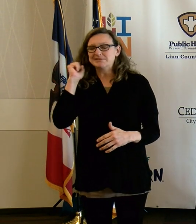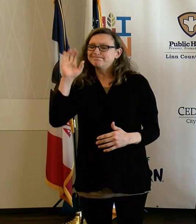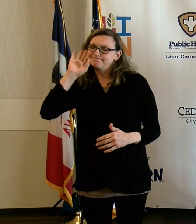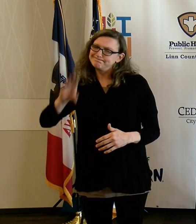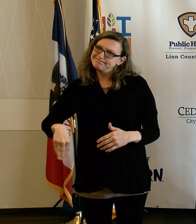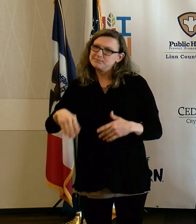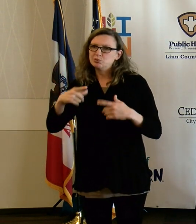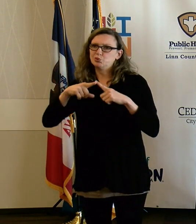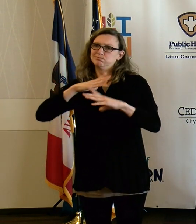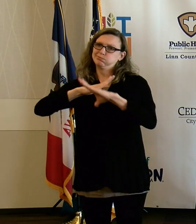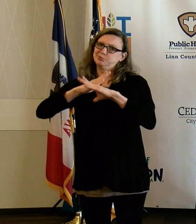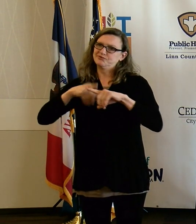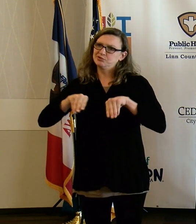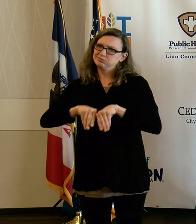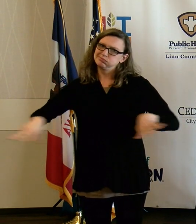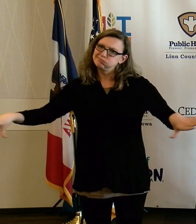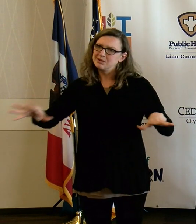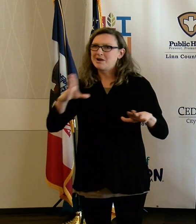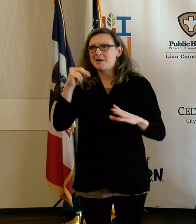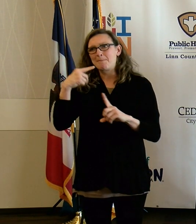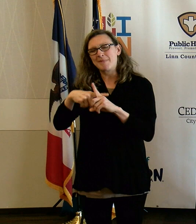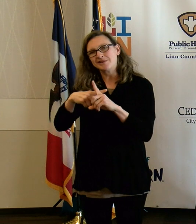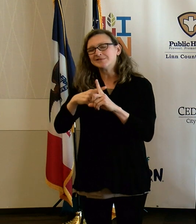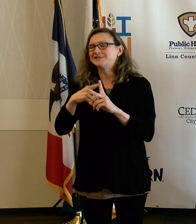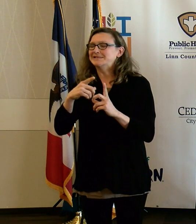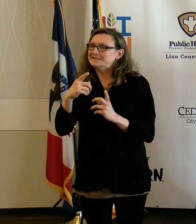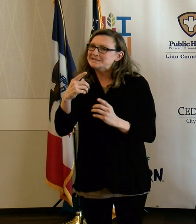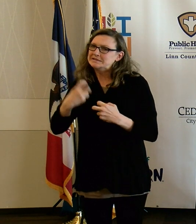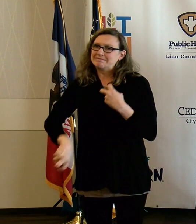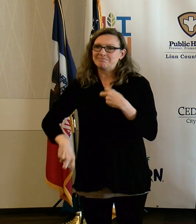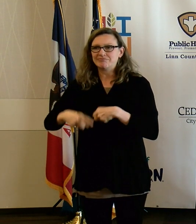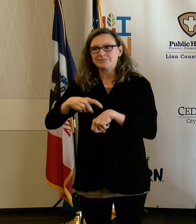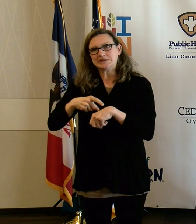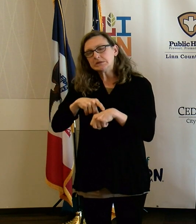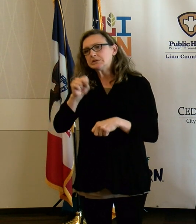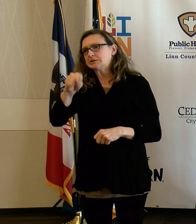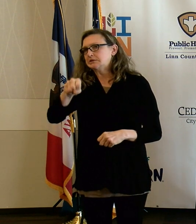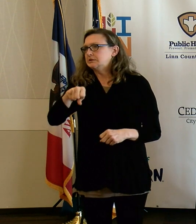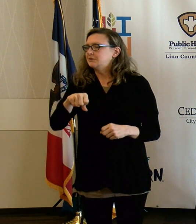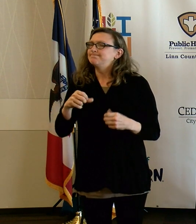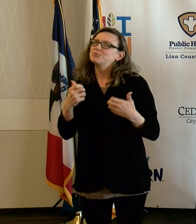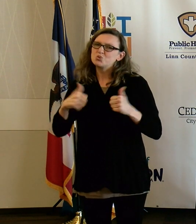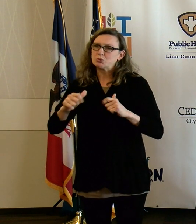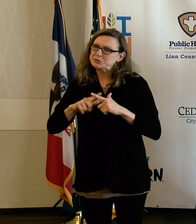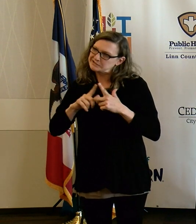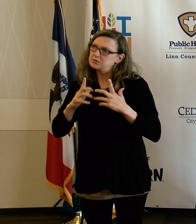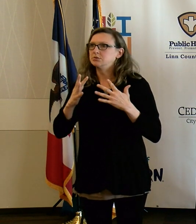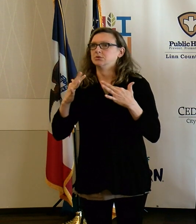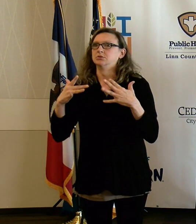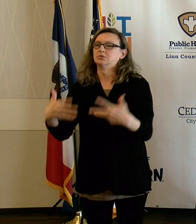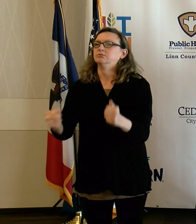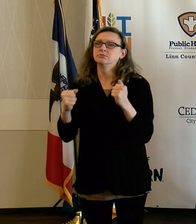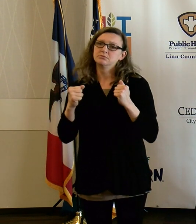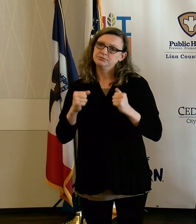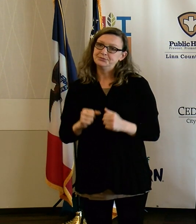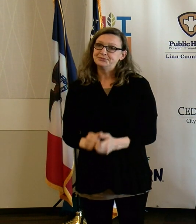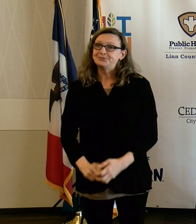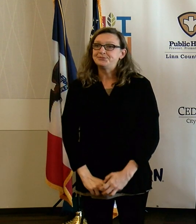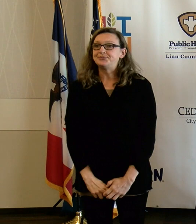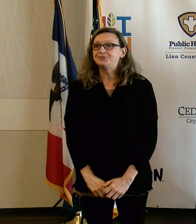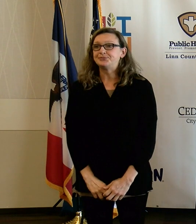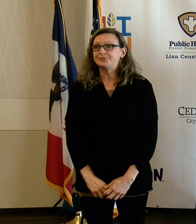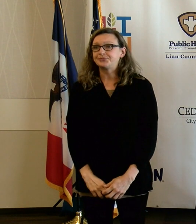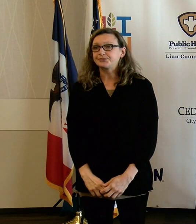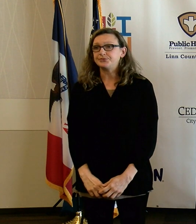through this challenging time as quickly as possible. As of now, and the numbers are seemingly changing by the